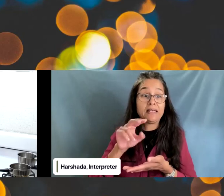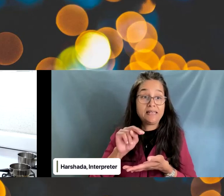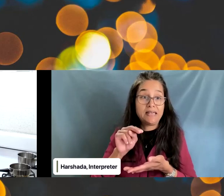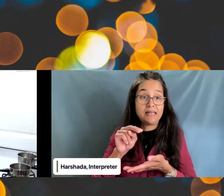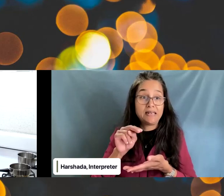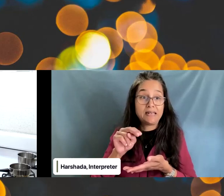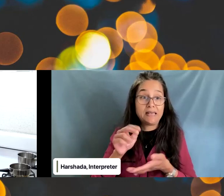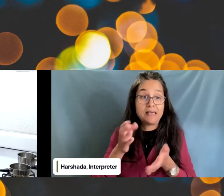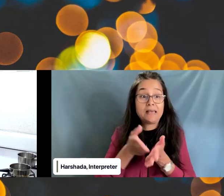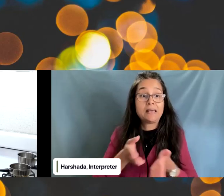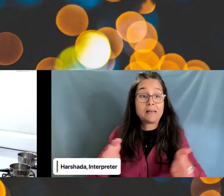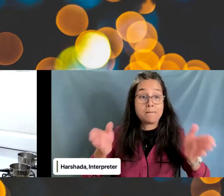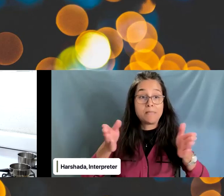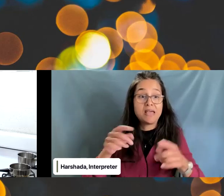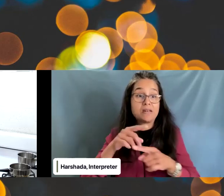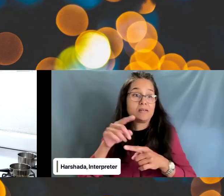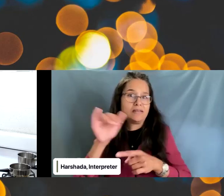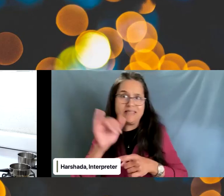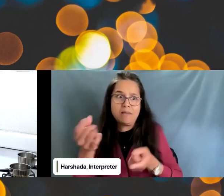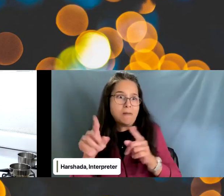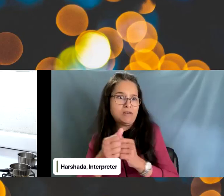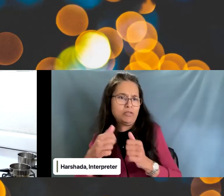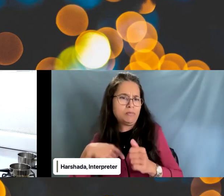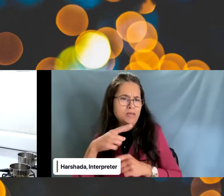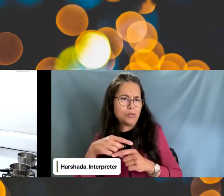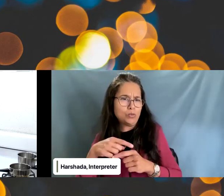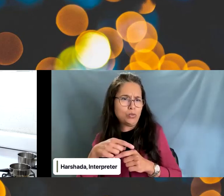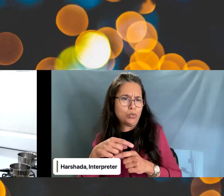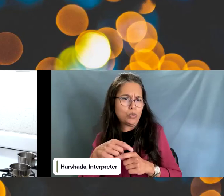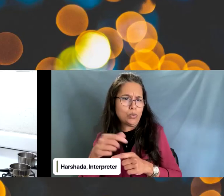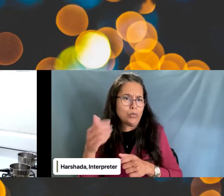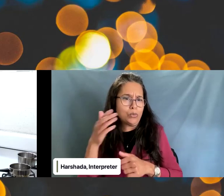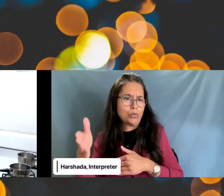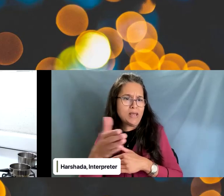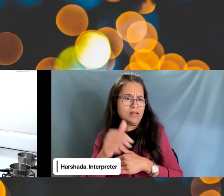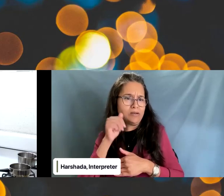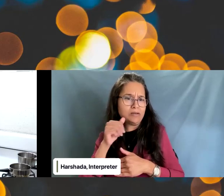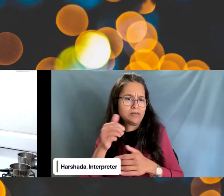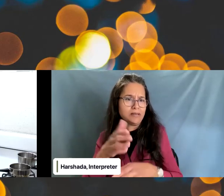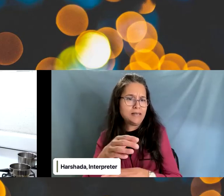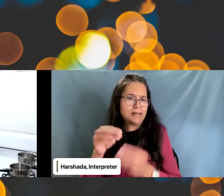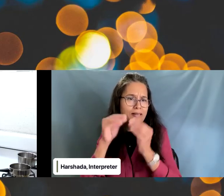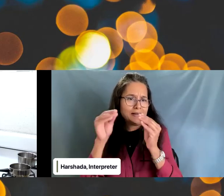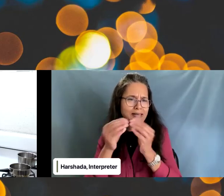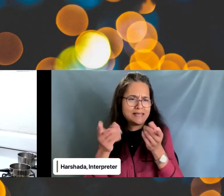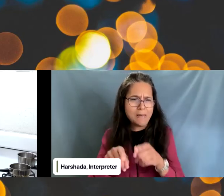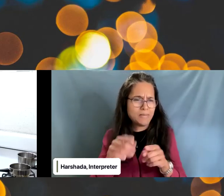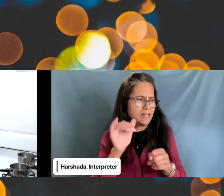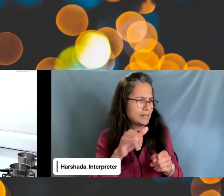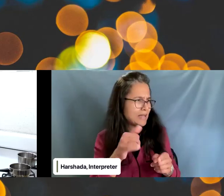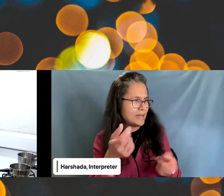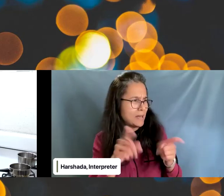was when the mermaid kiss happened. Did the mermaid kiss happen? Or was that Samba's BTS? I'm confused. What's real? What's not